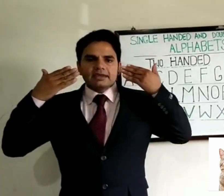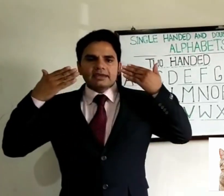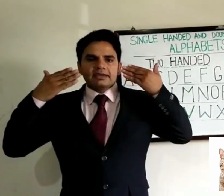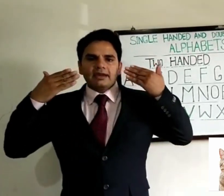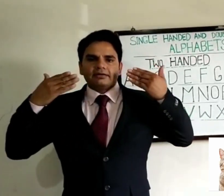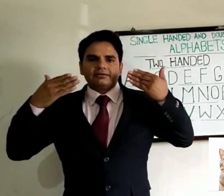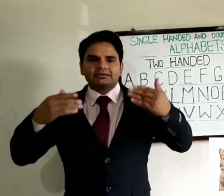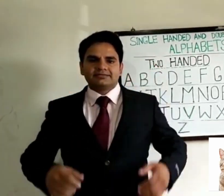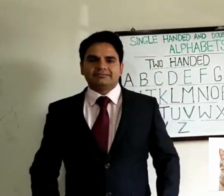cat,